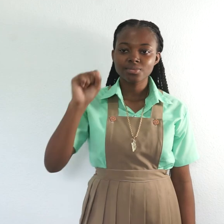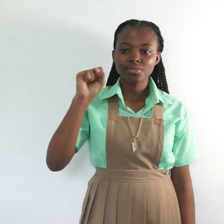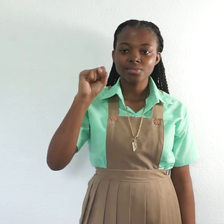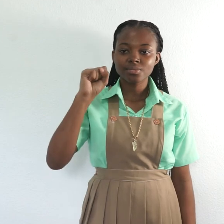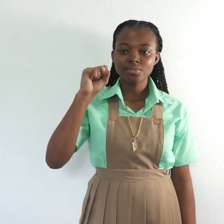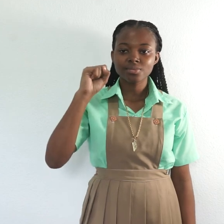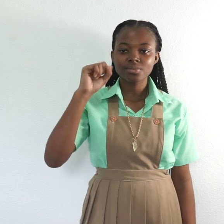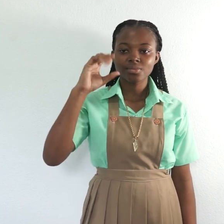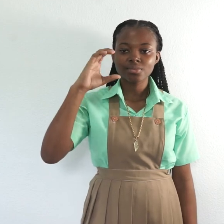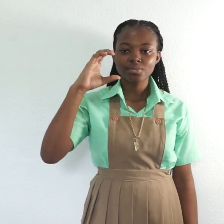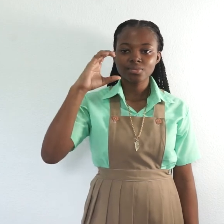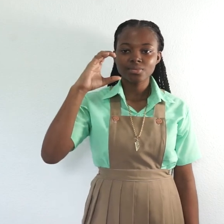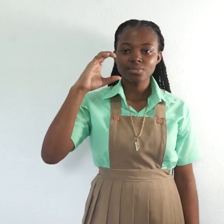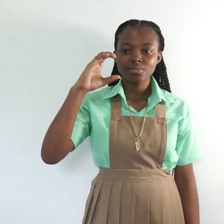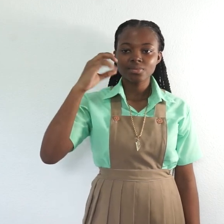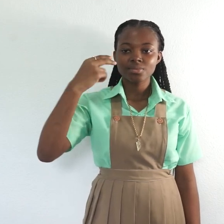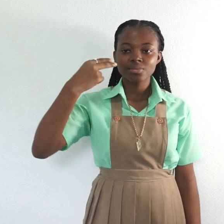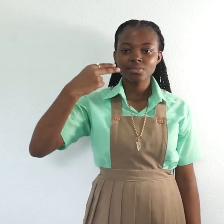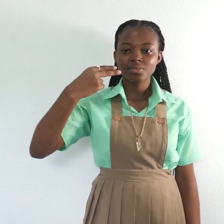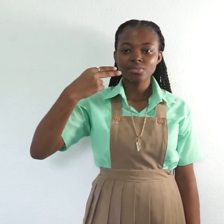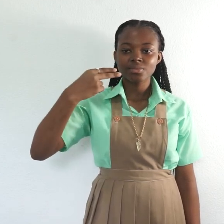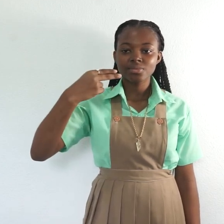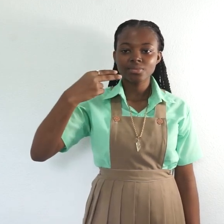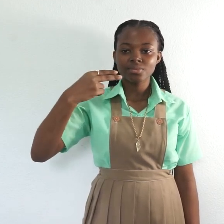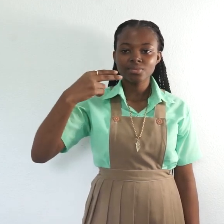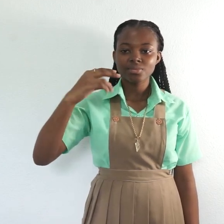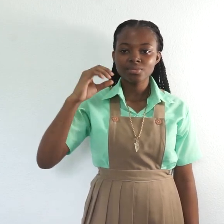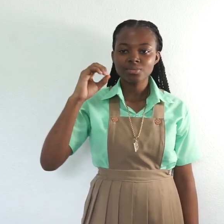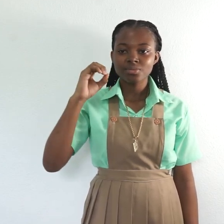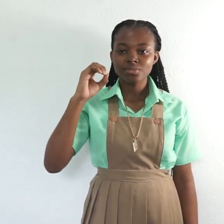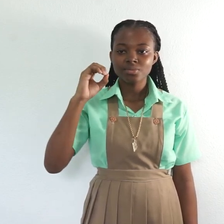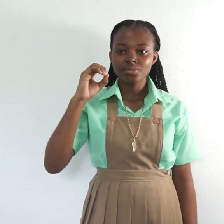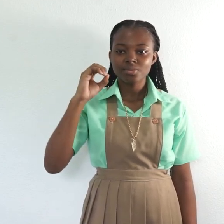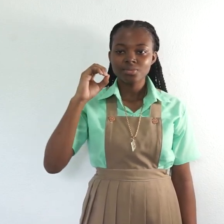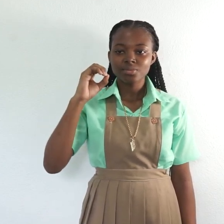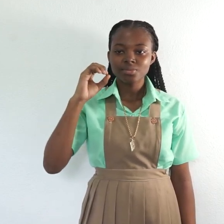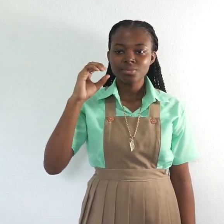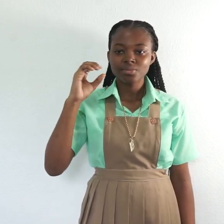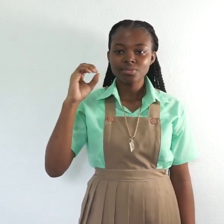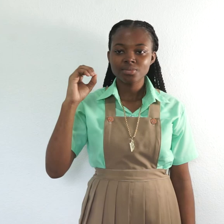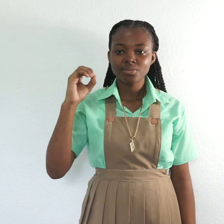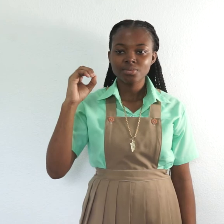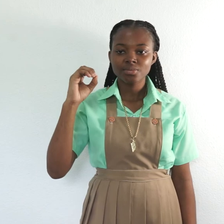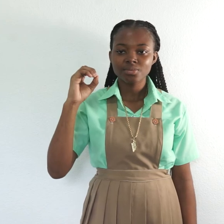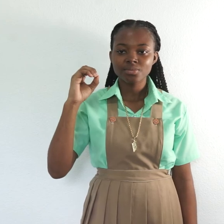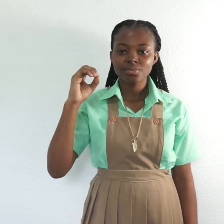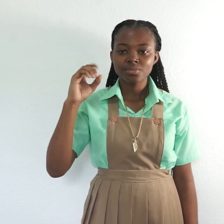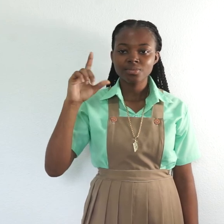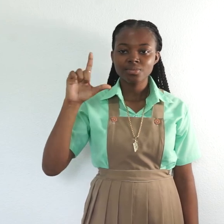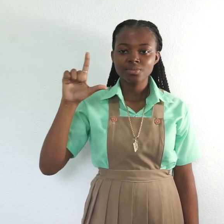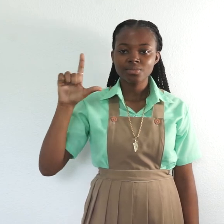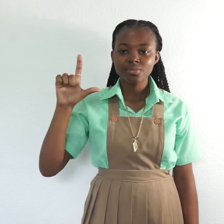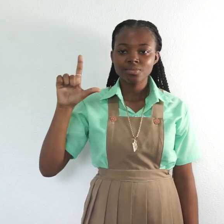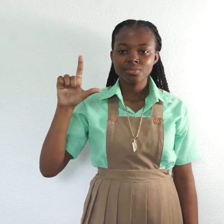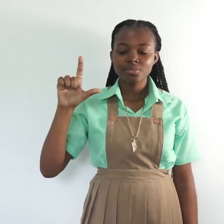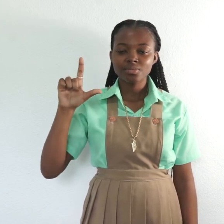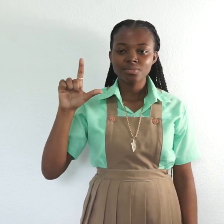C H O O O L